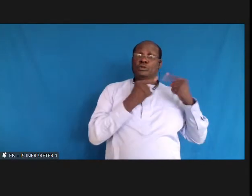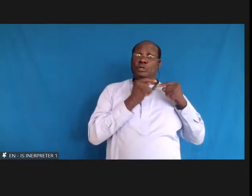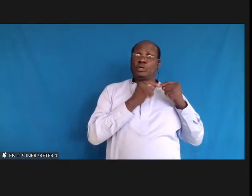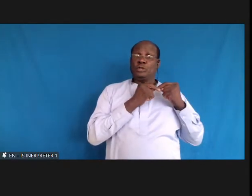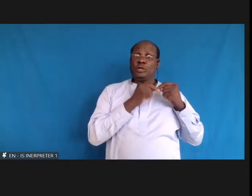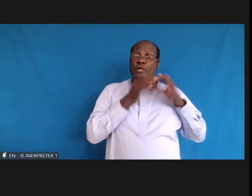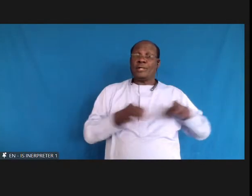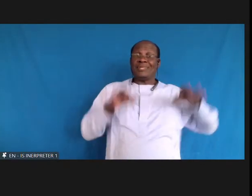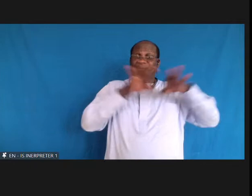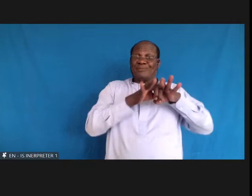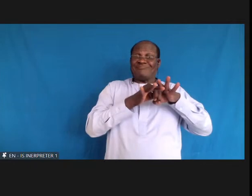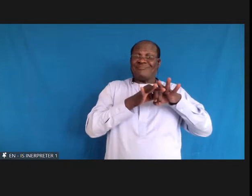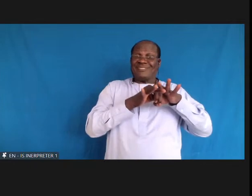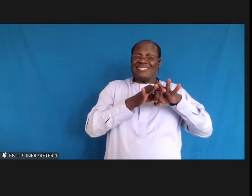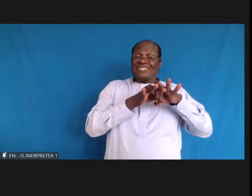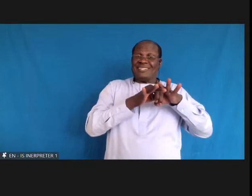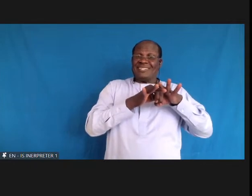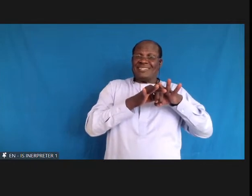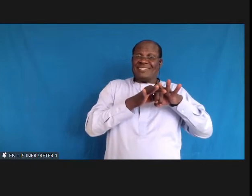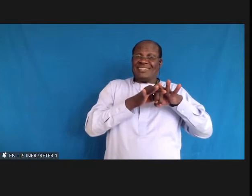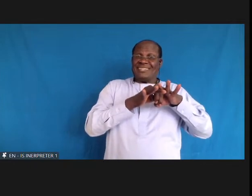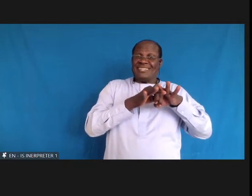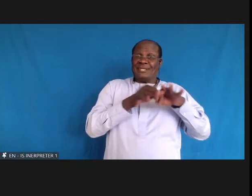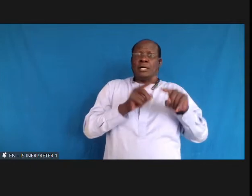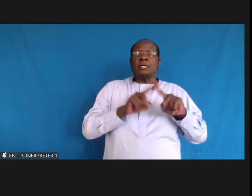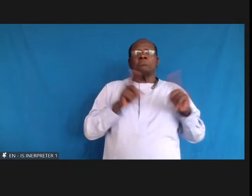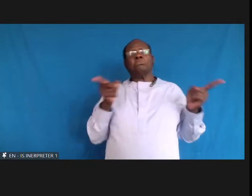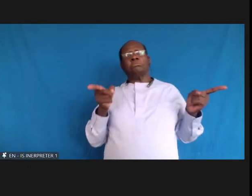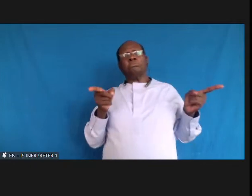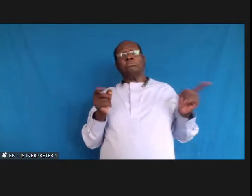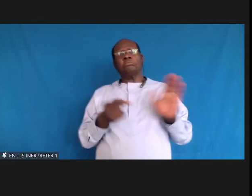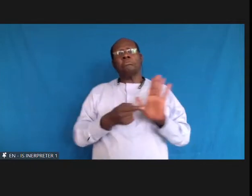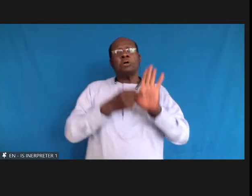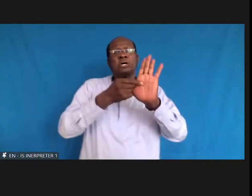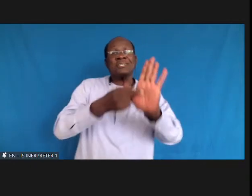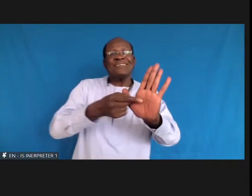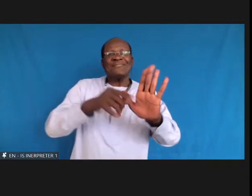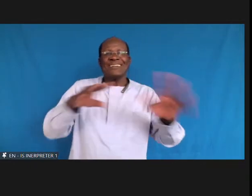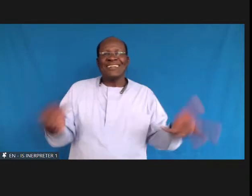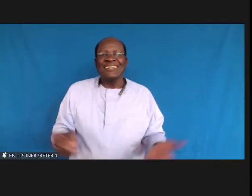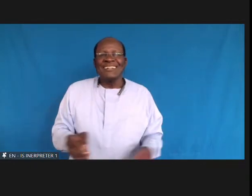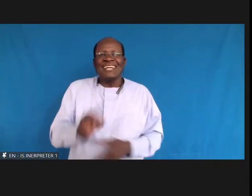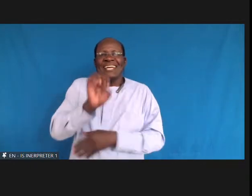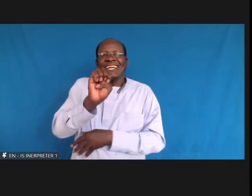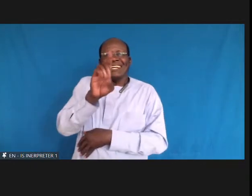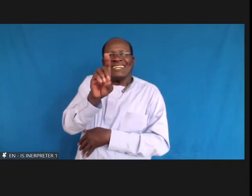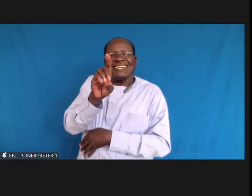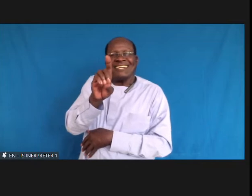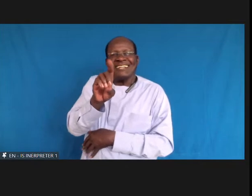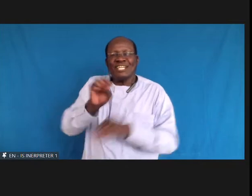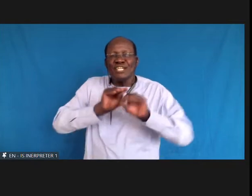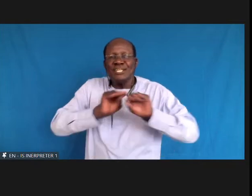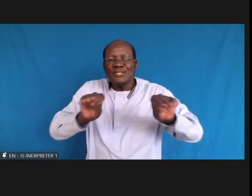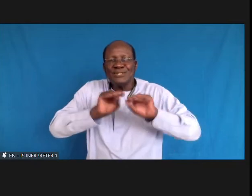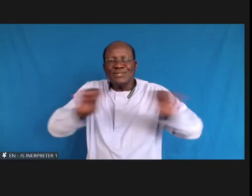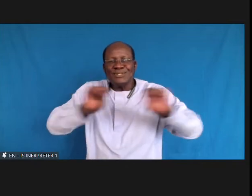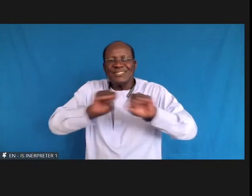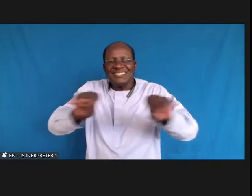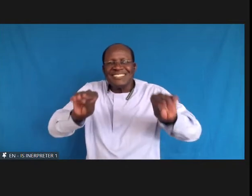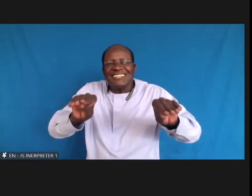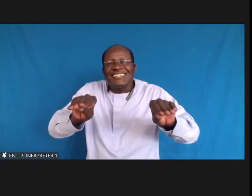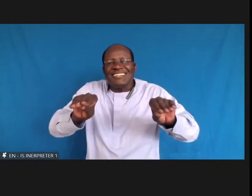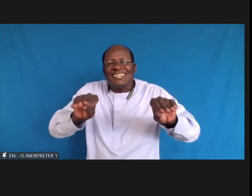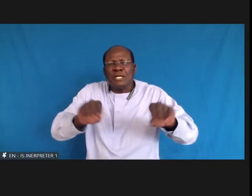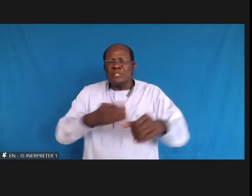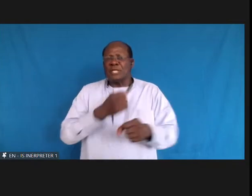want to deal with things relating to education, we are consulting the Ministry of Education, and then the